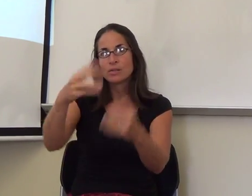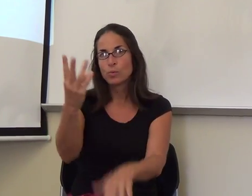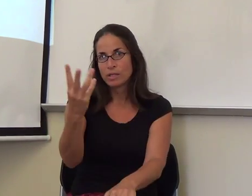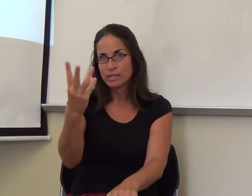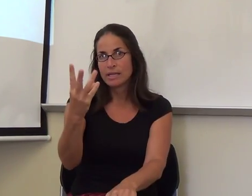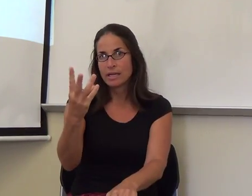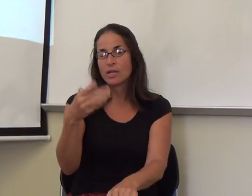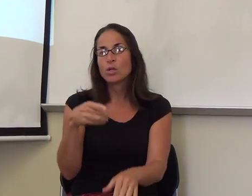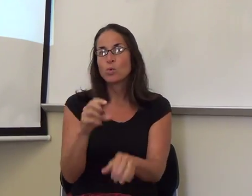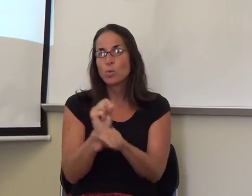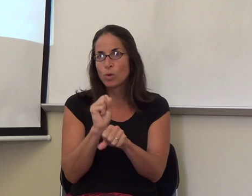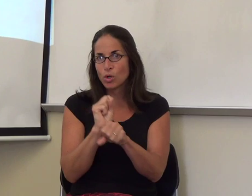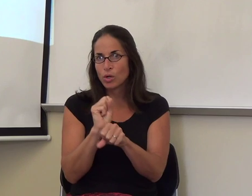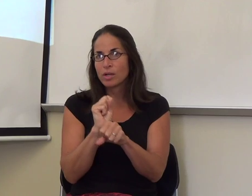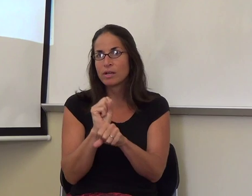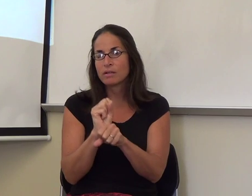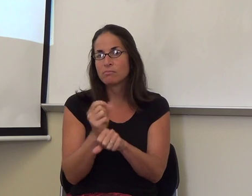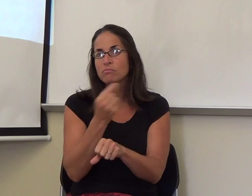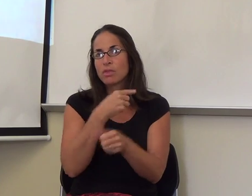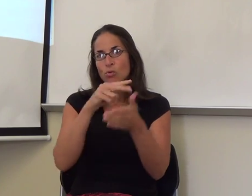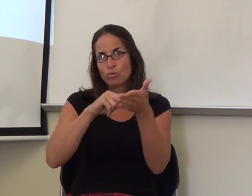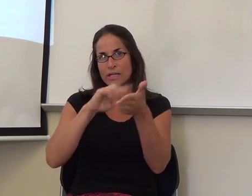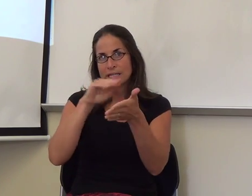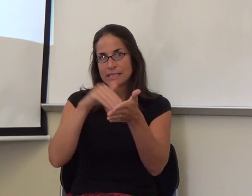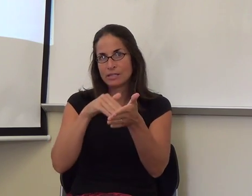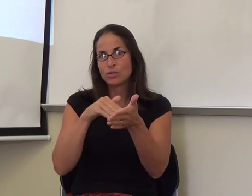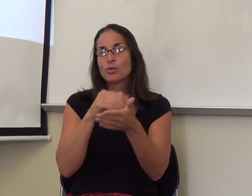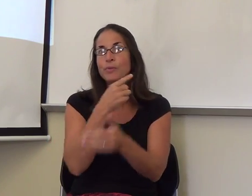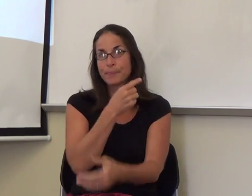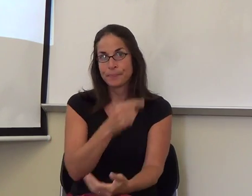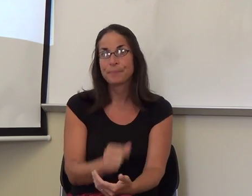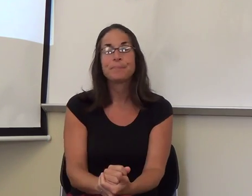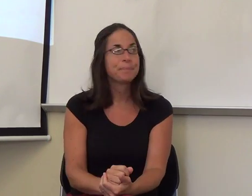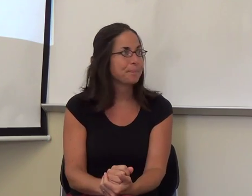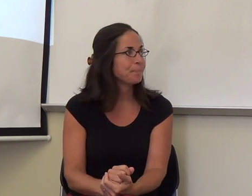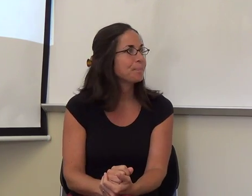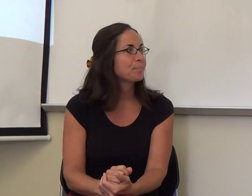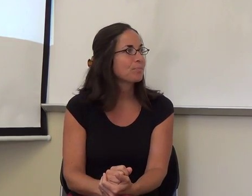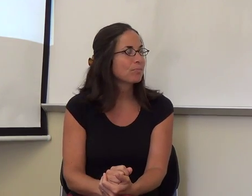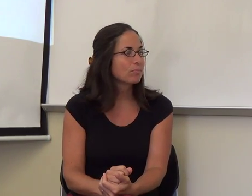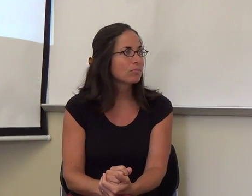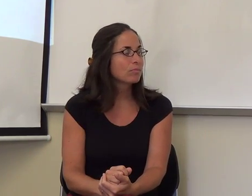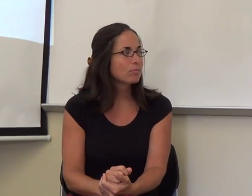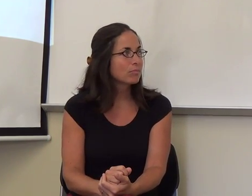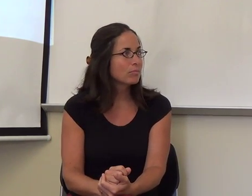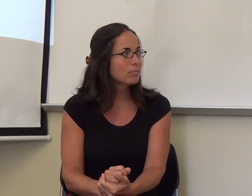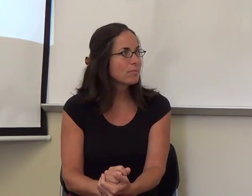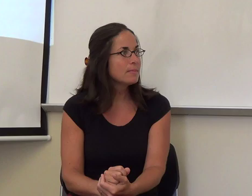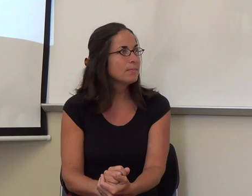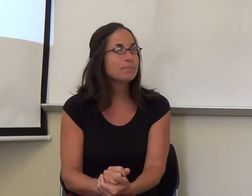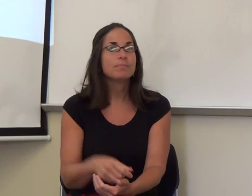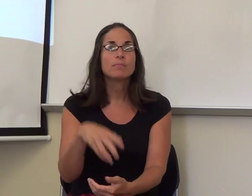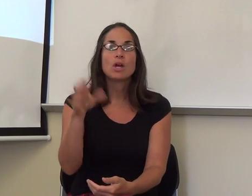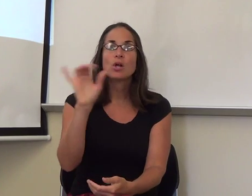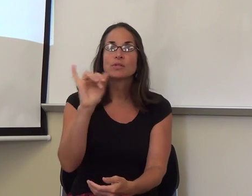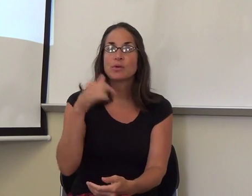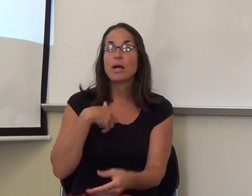it down there, okay? And I already worked on it. I'm gonna give you another one to